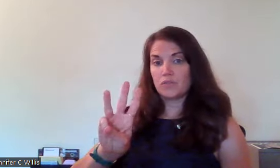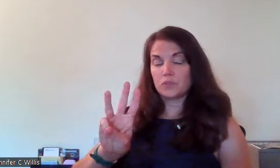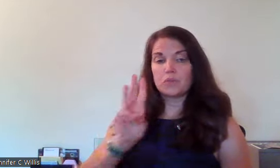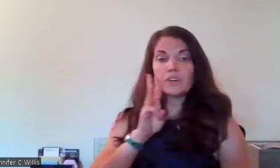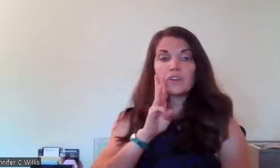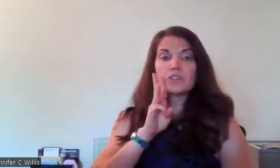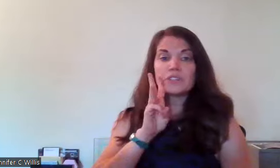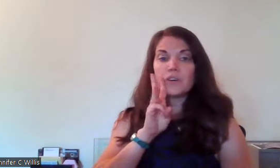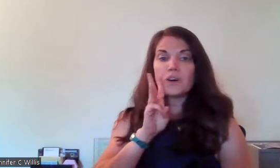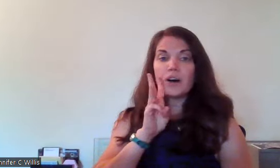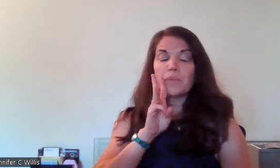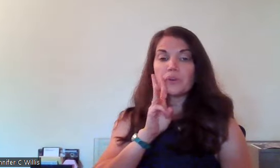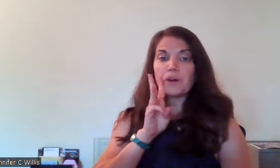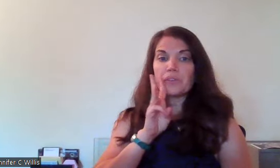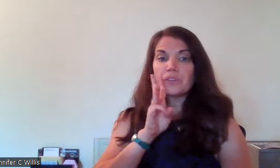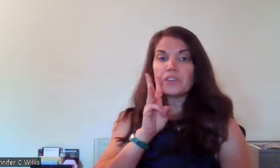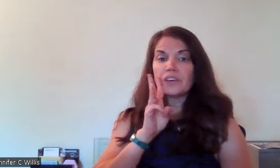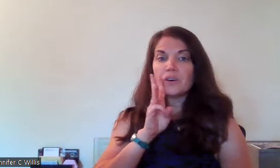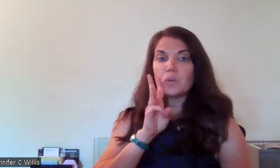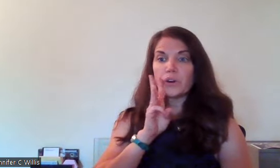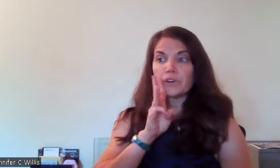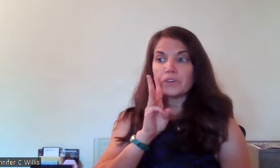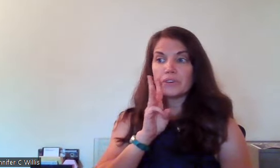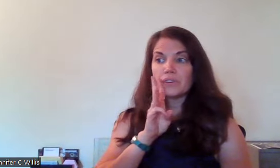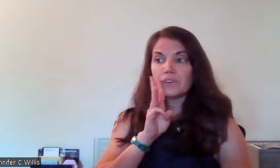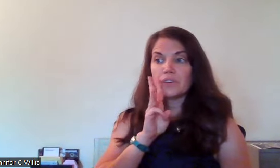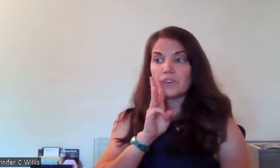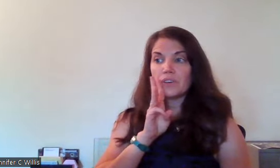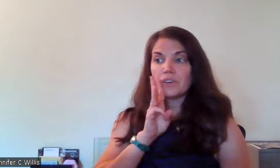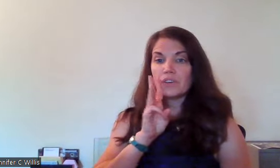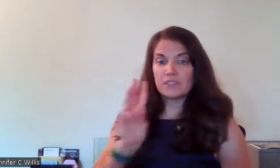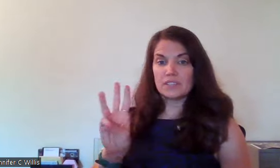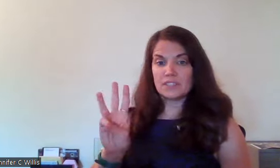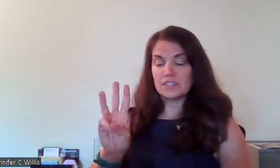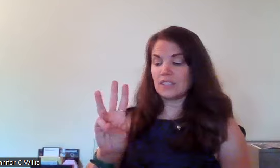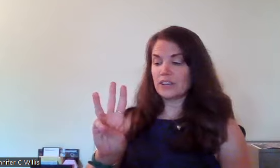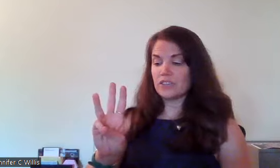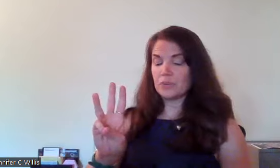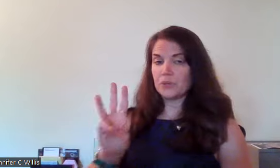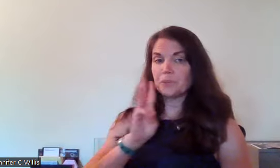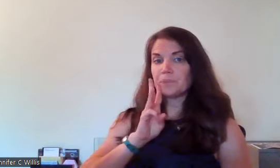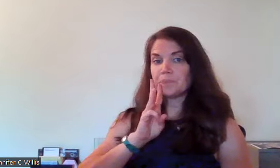First 3 fingers up by your mouth. Water. Because this is the letter W.